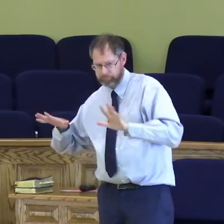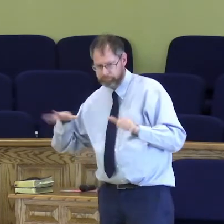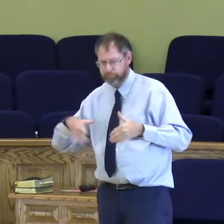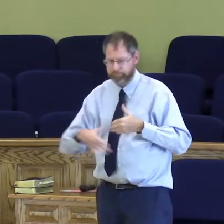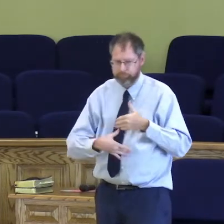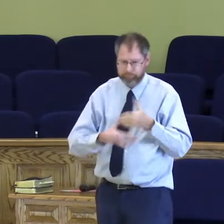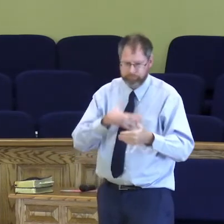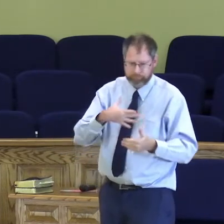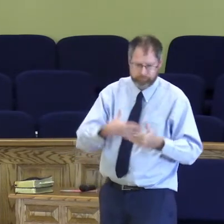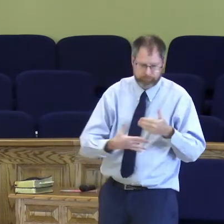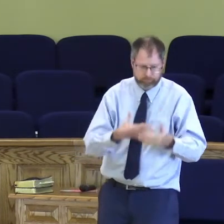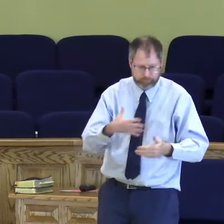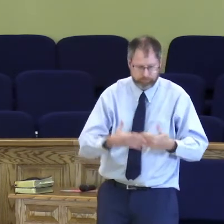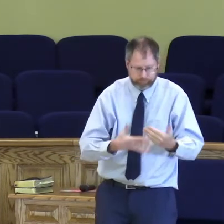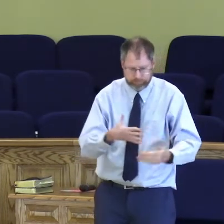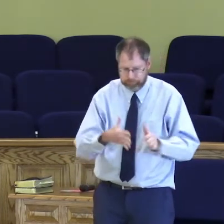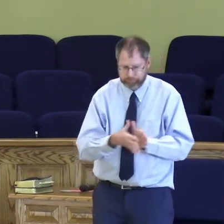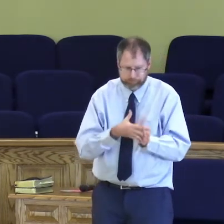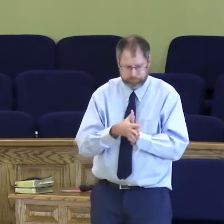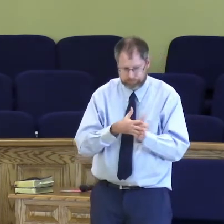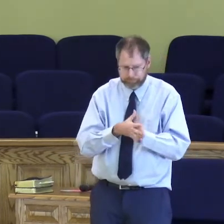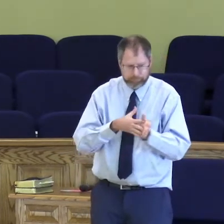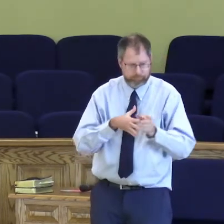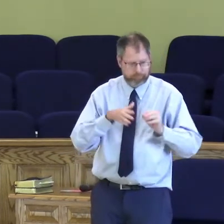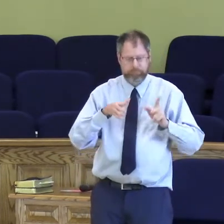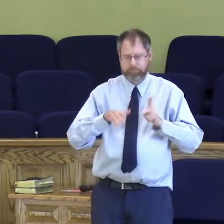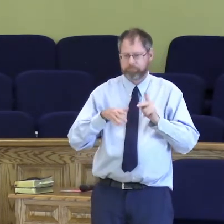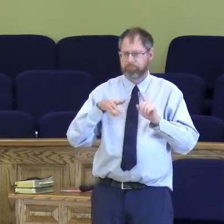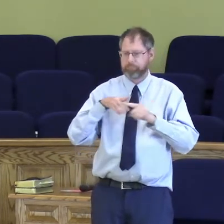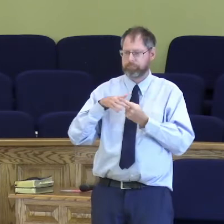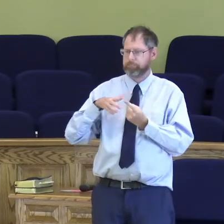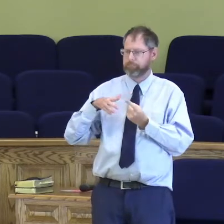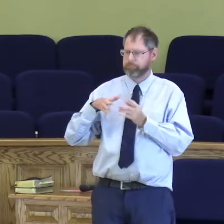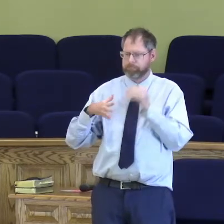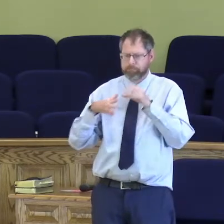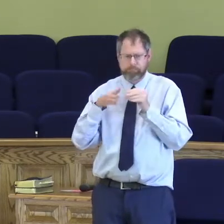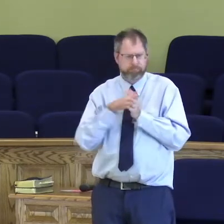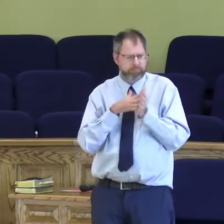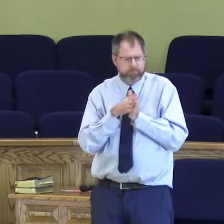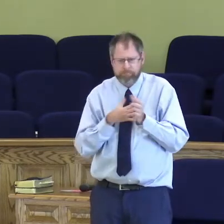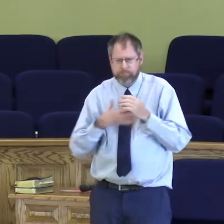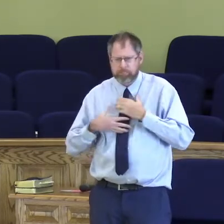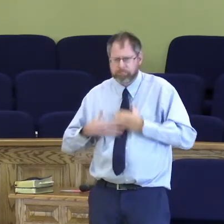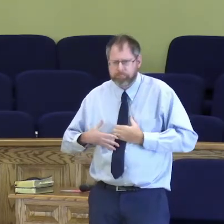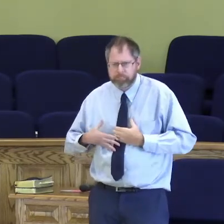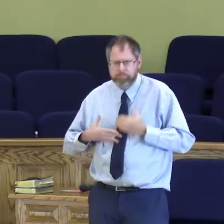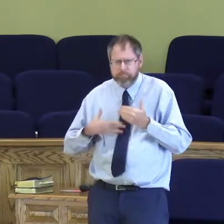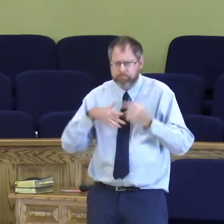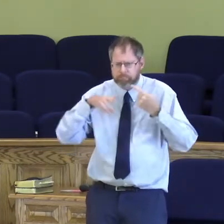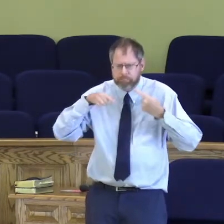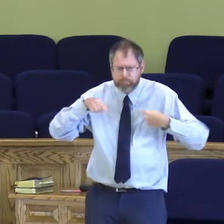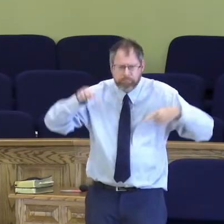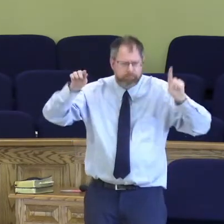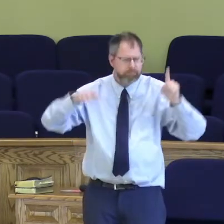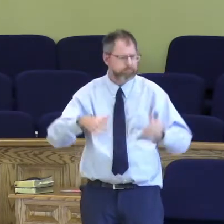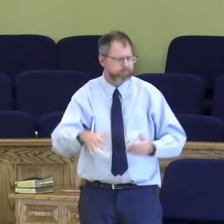throughout his life. It's a pretty amazing testimony there. And Foster's influence in Africa to